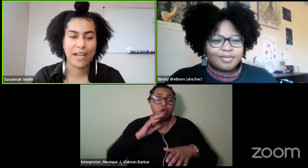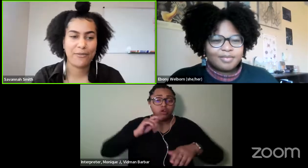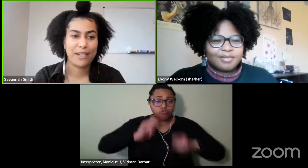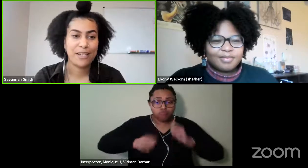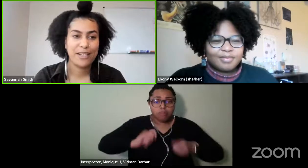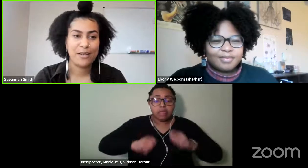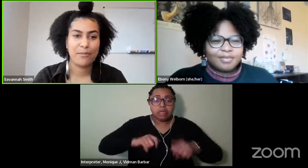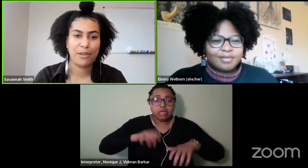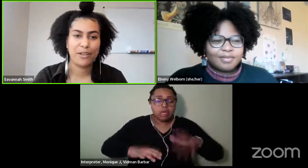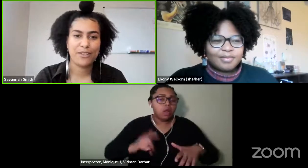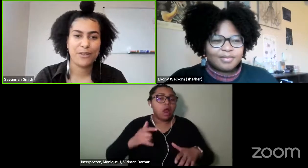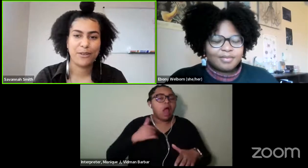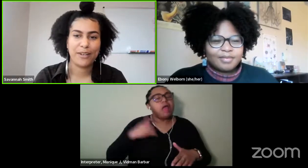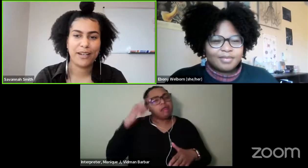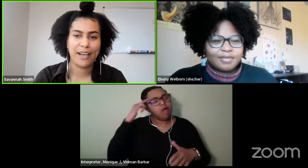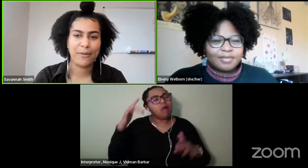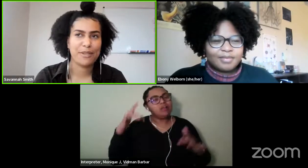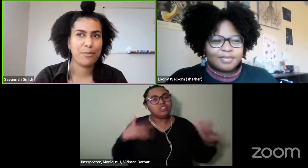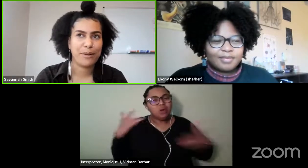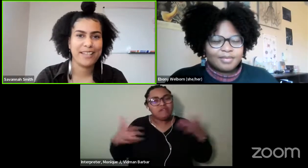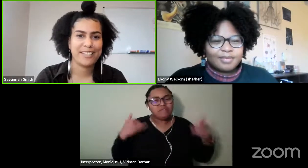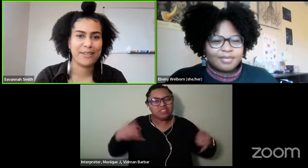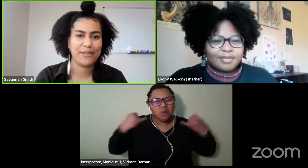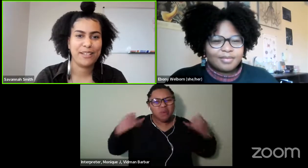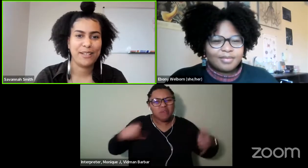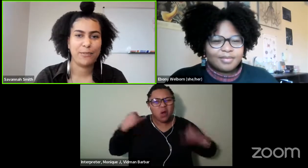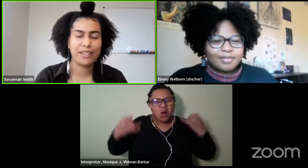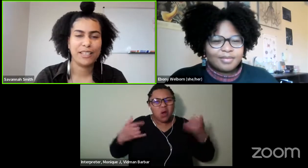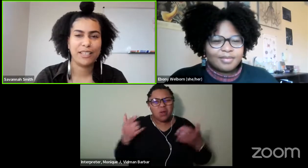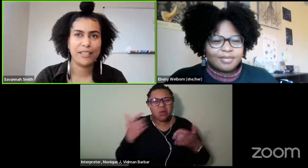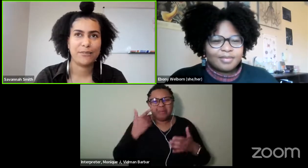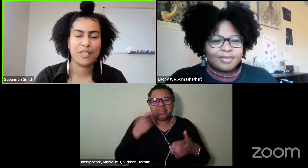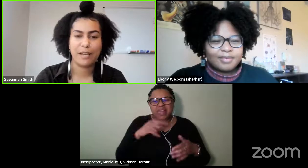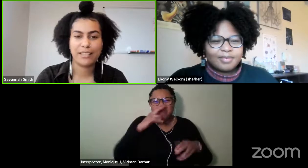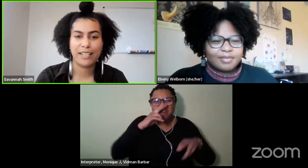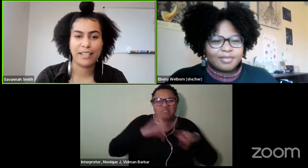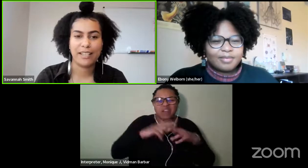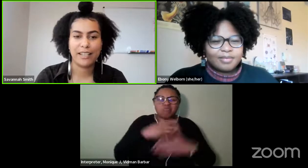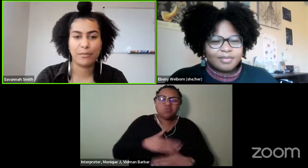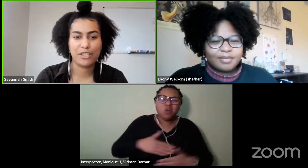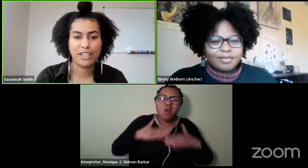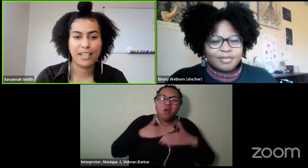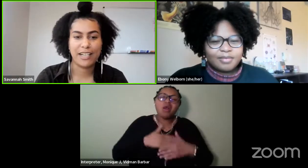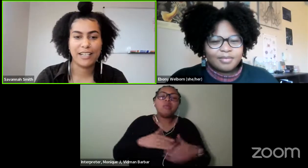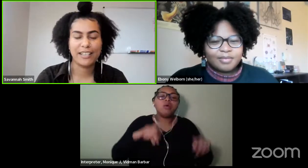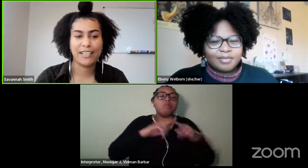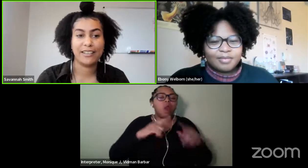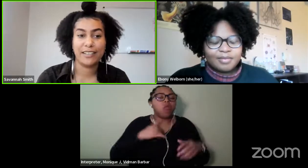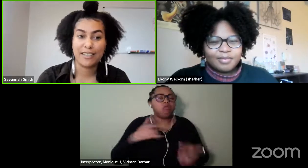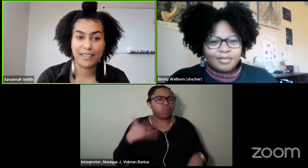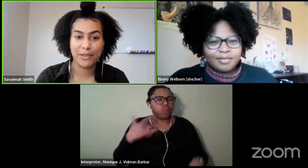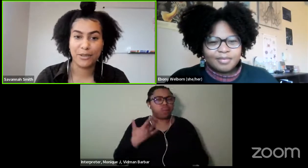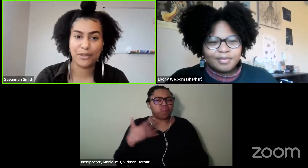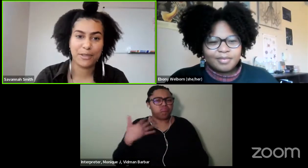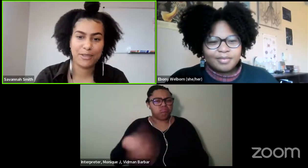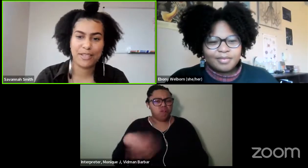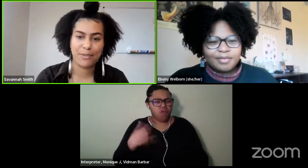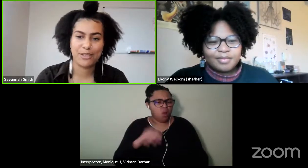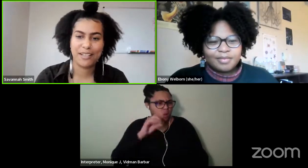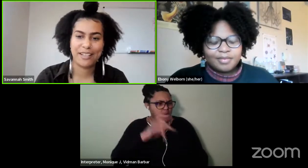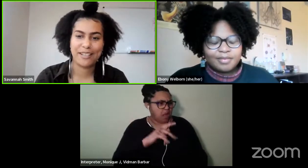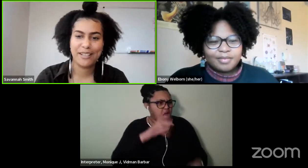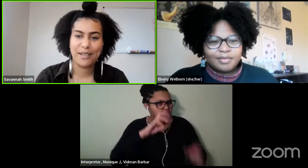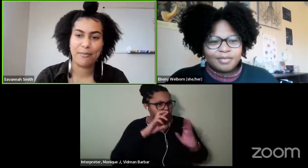fun they were having, but also I was impressed and really respecting and appreciating the skill that